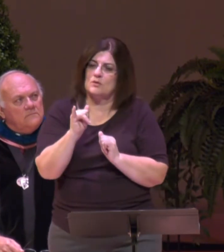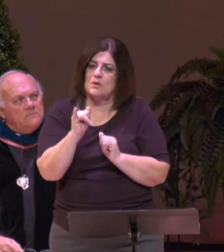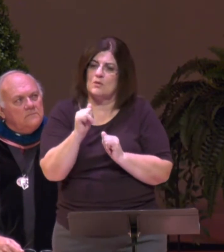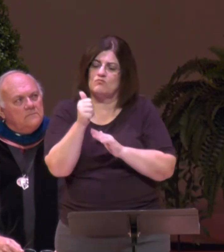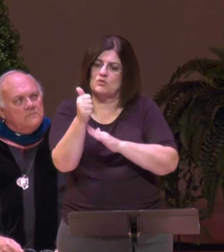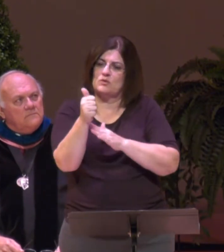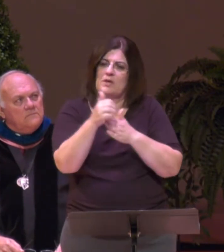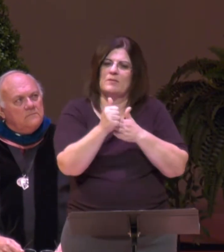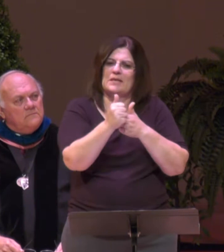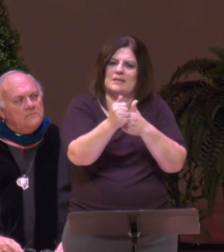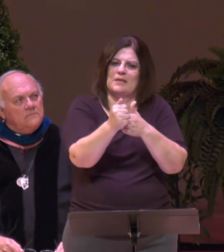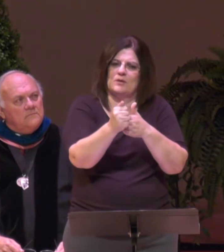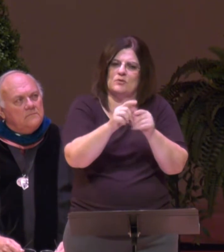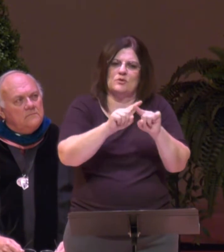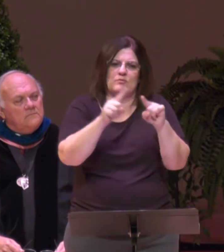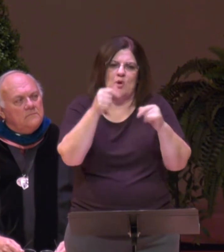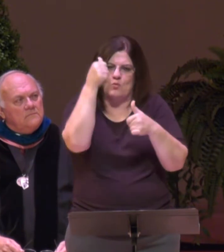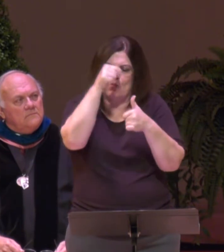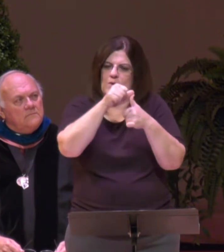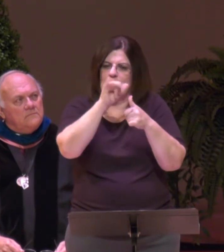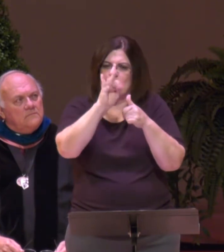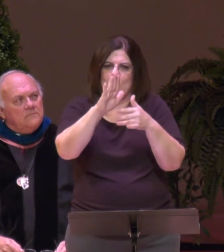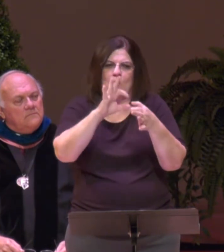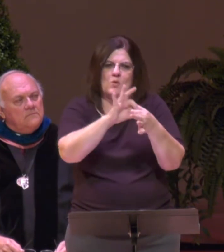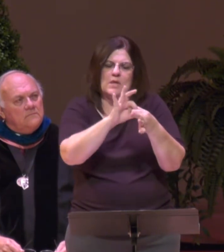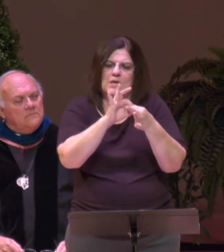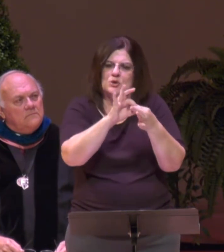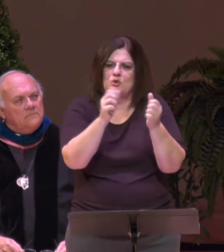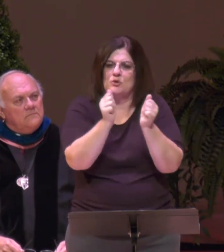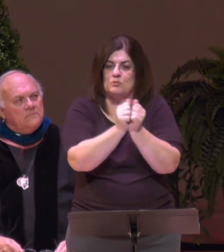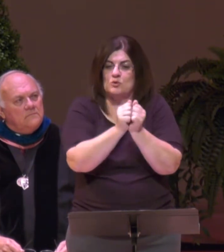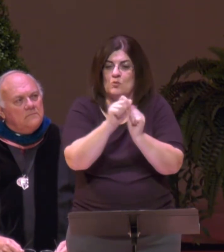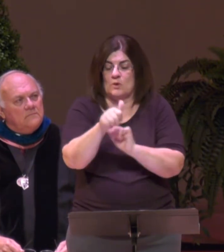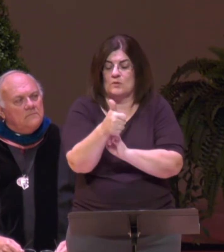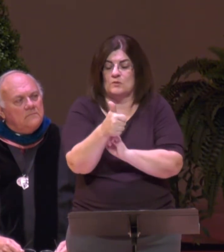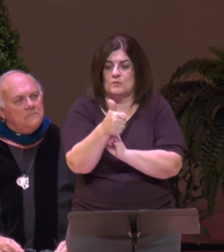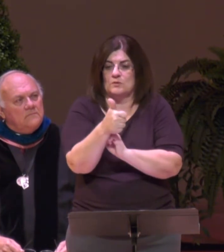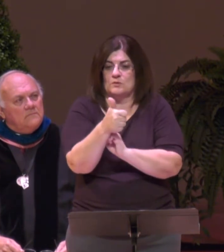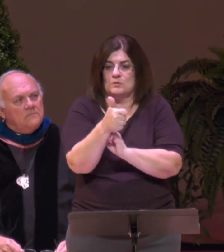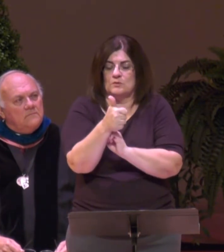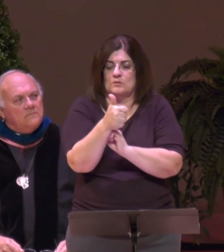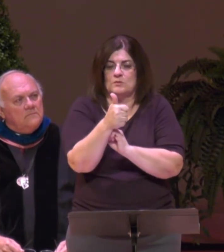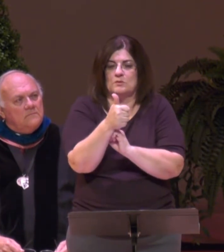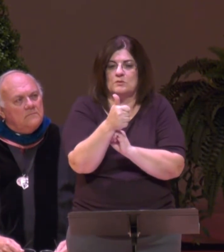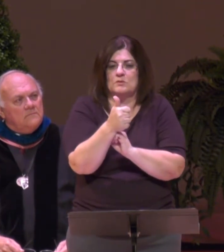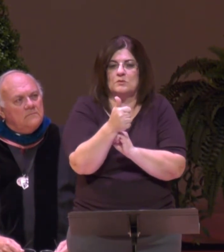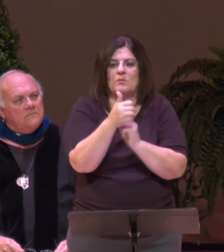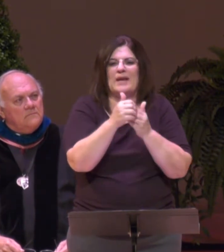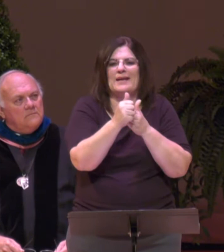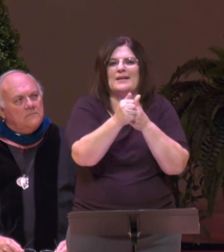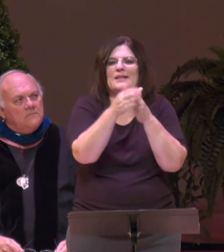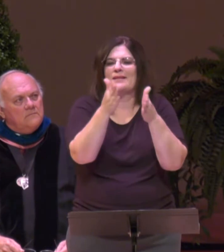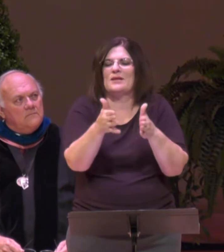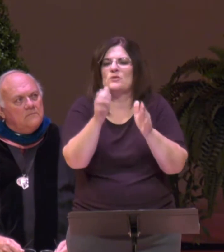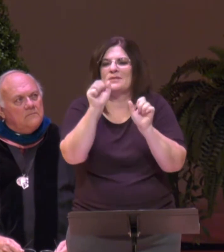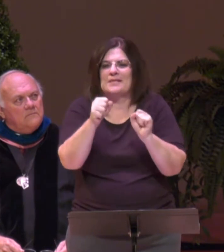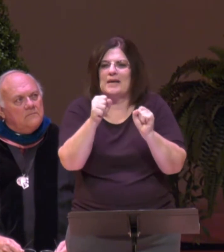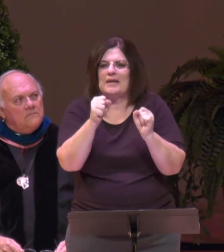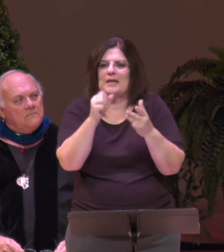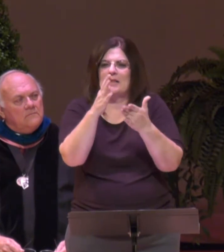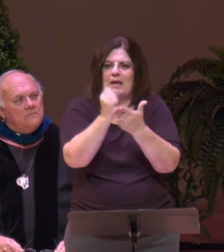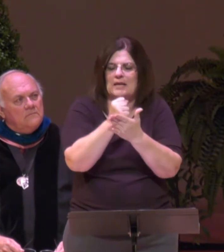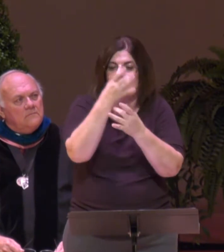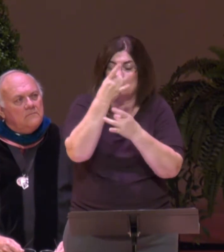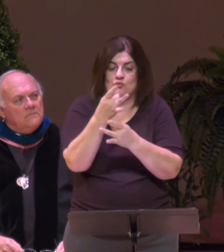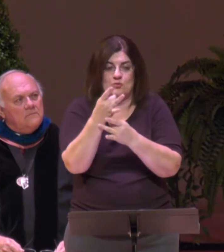mindful of your relationships with others and those faithfulness in those relationships. Be leaders who earn the trust and the faith of